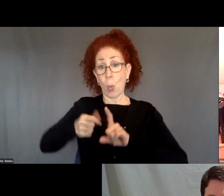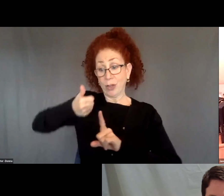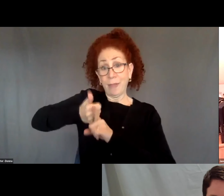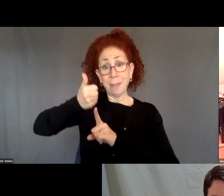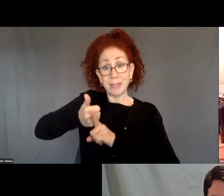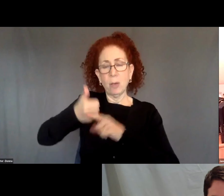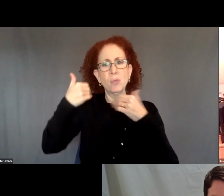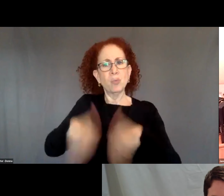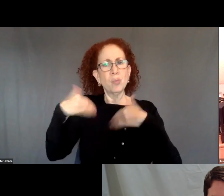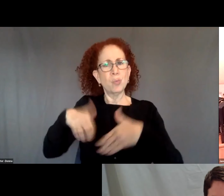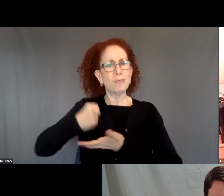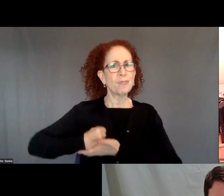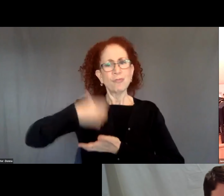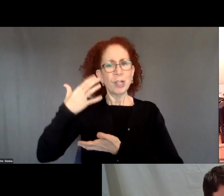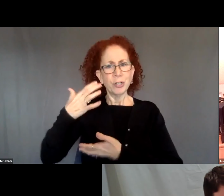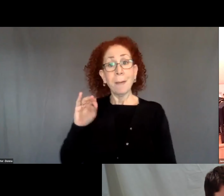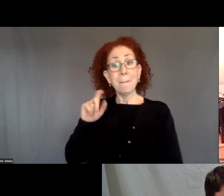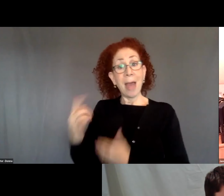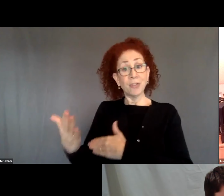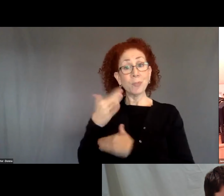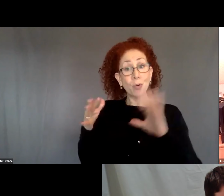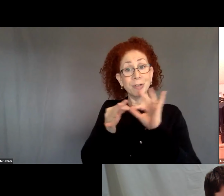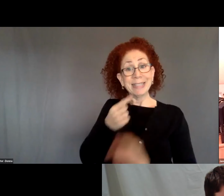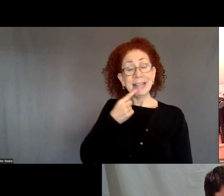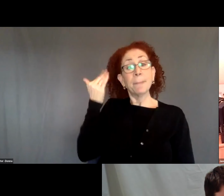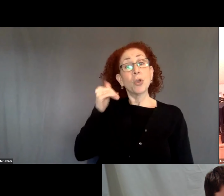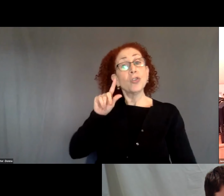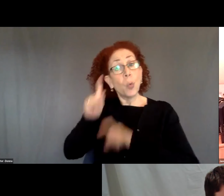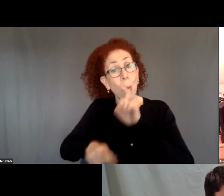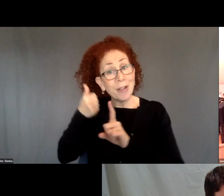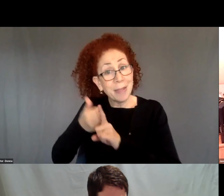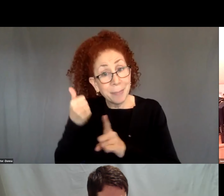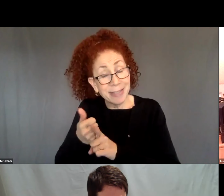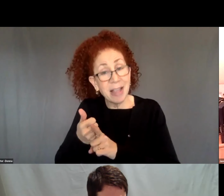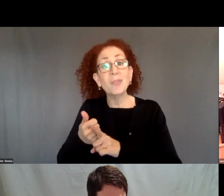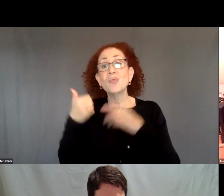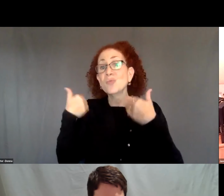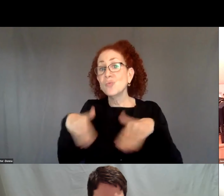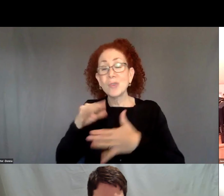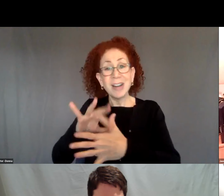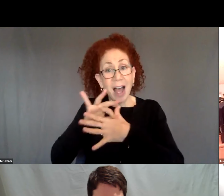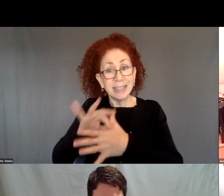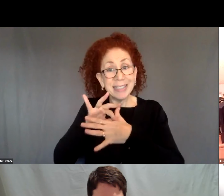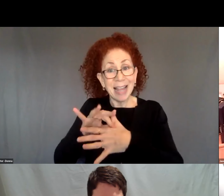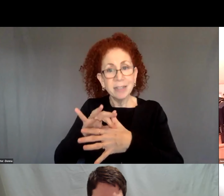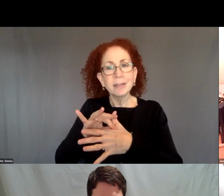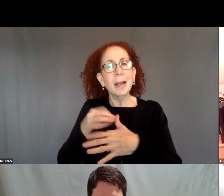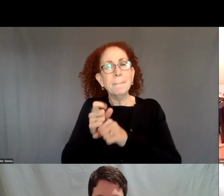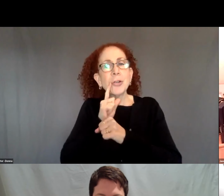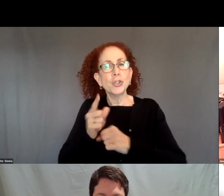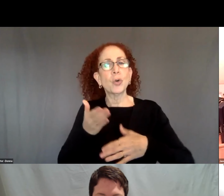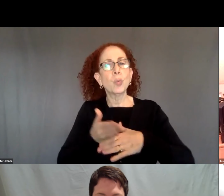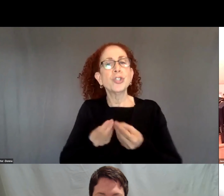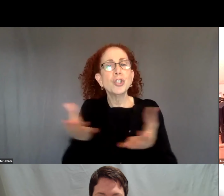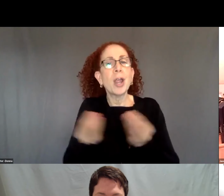are incredibly rich. As Matt said this morning, because the questions have so much content, we wanted to share them